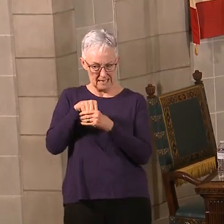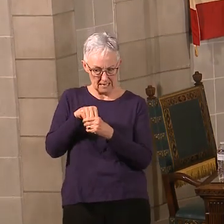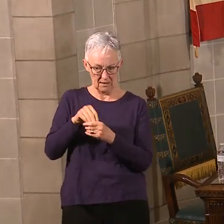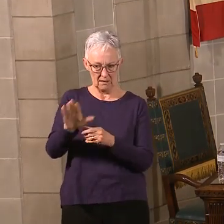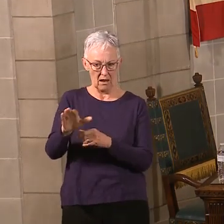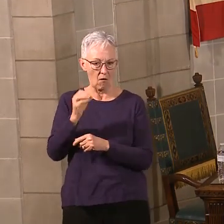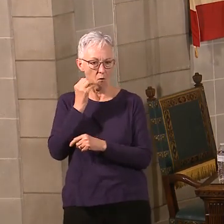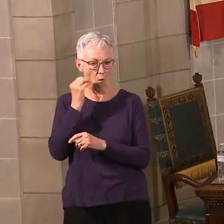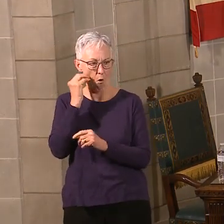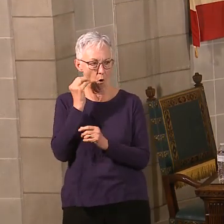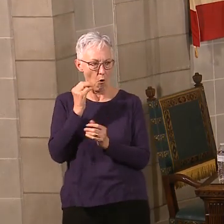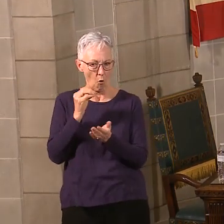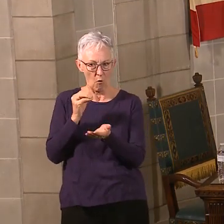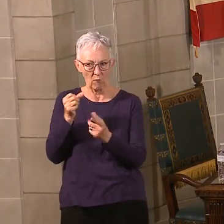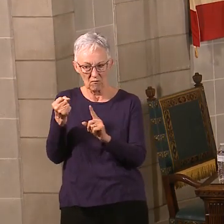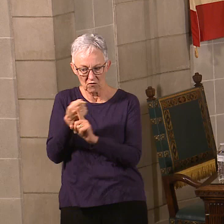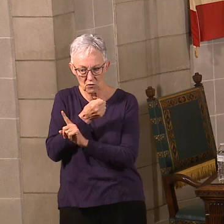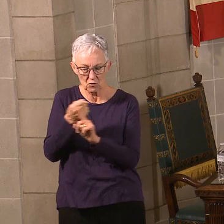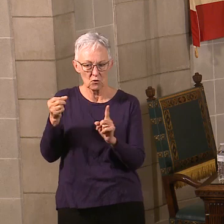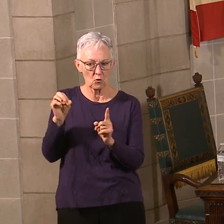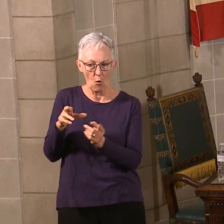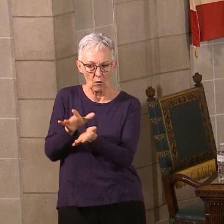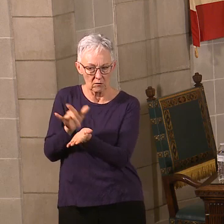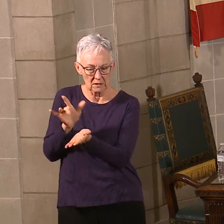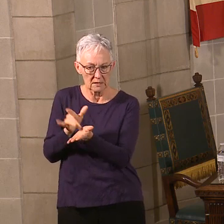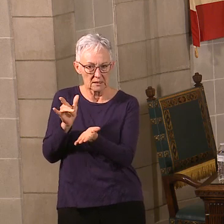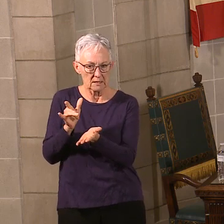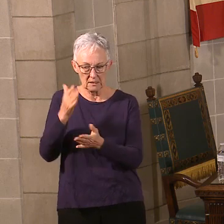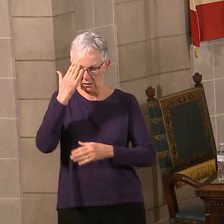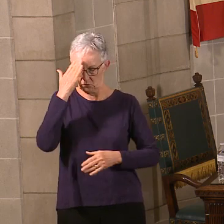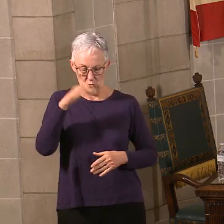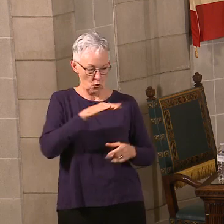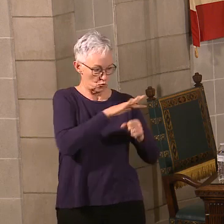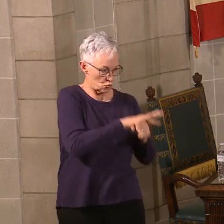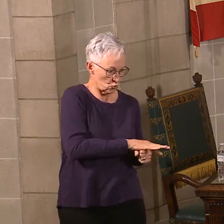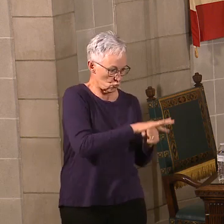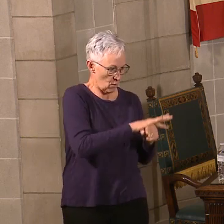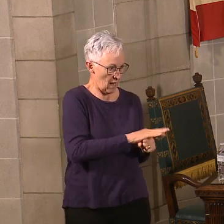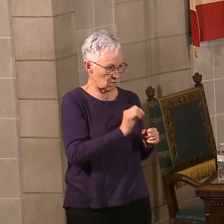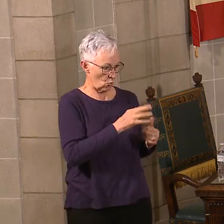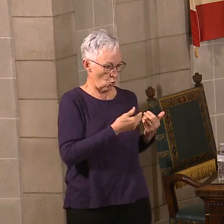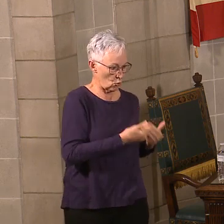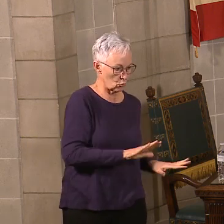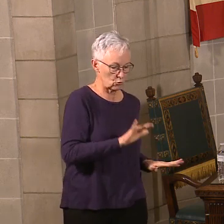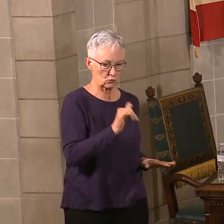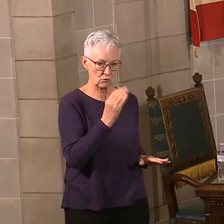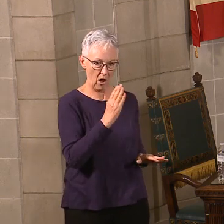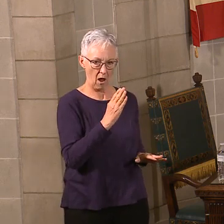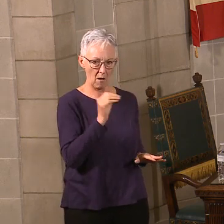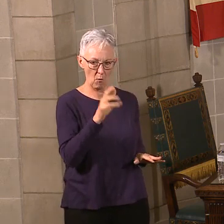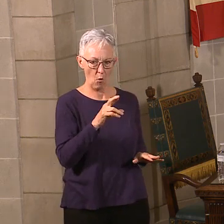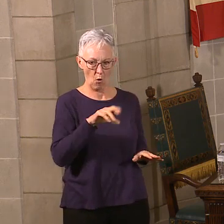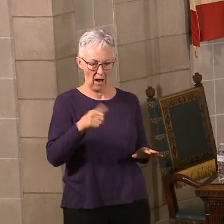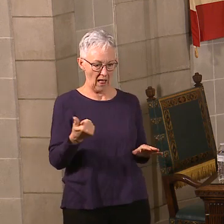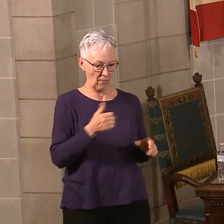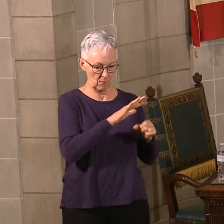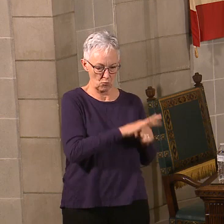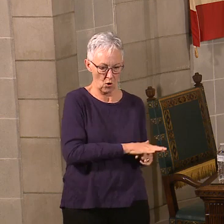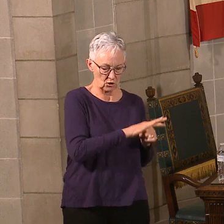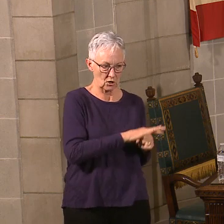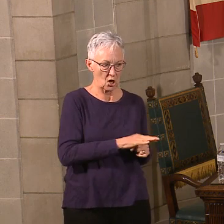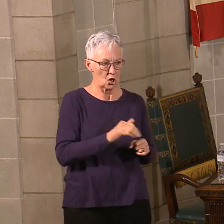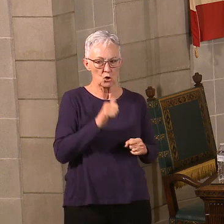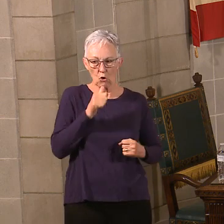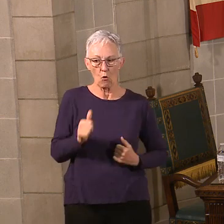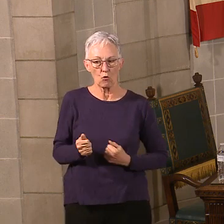It's important to note that stress, job loss, and other COVID-19 pressures do not cause